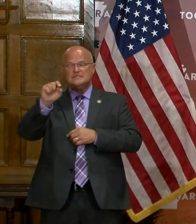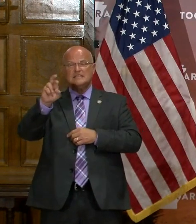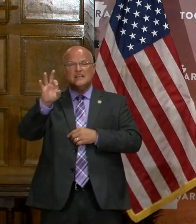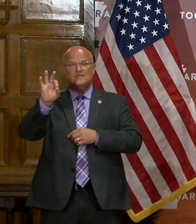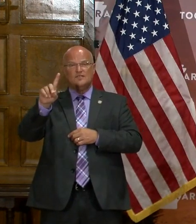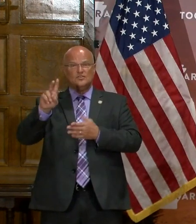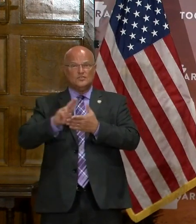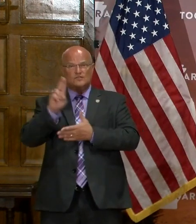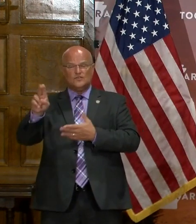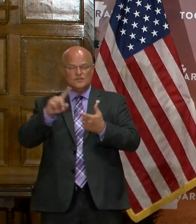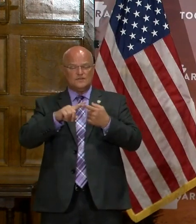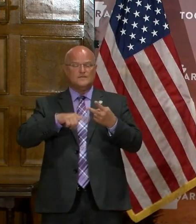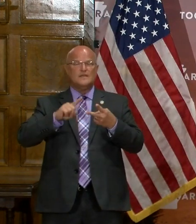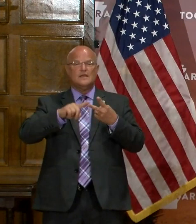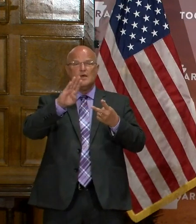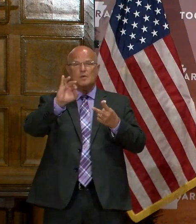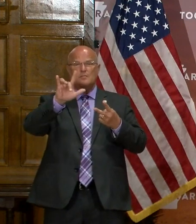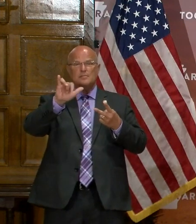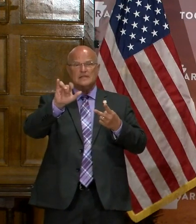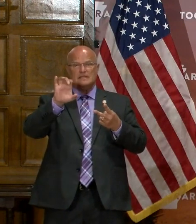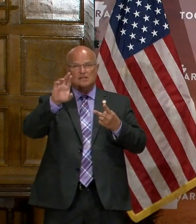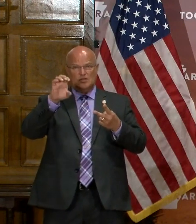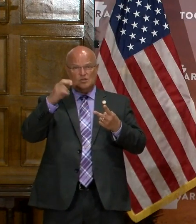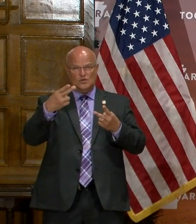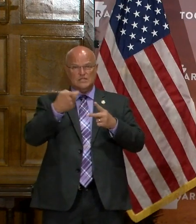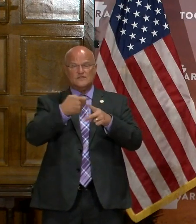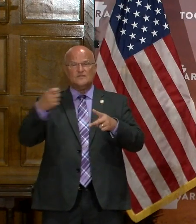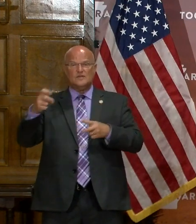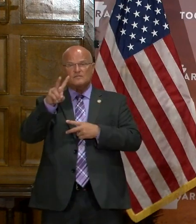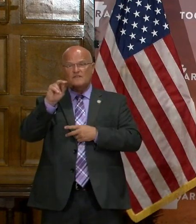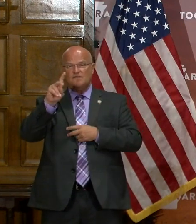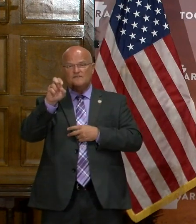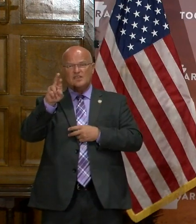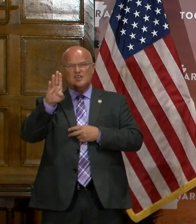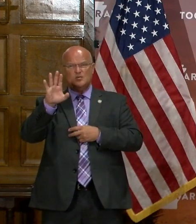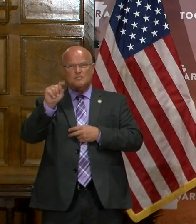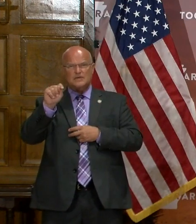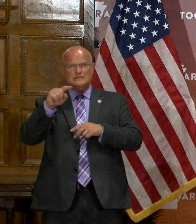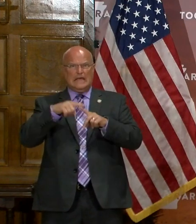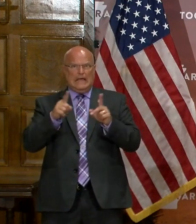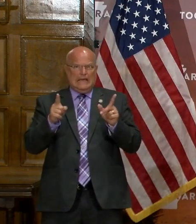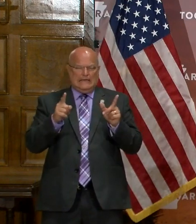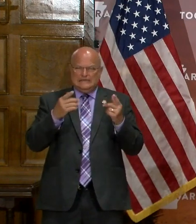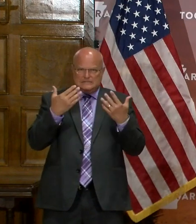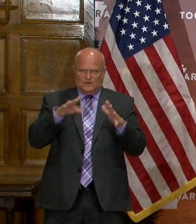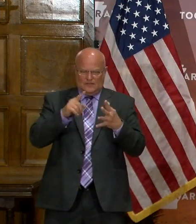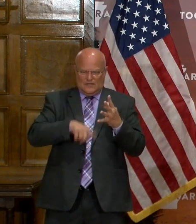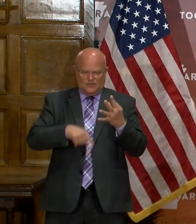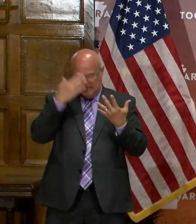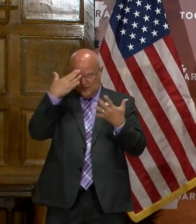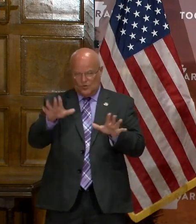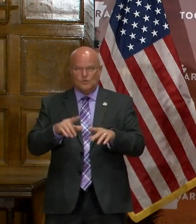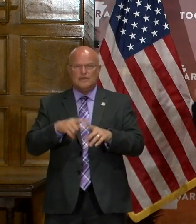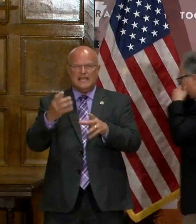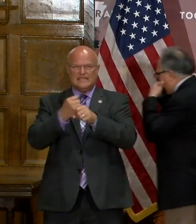University and Billy Creech from Vanderbilt. And the others we can obtain if you so desire.